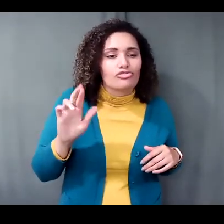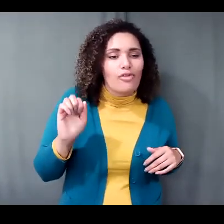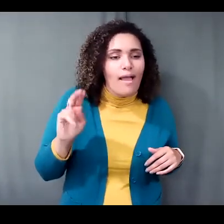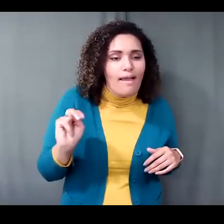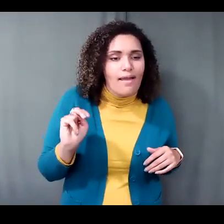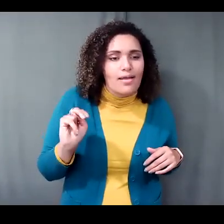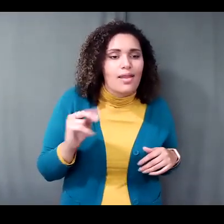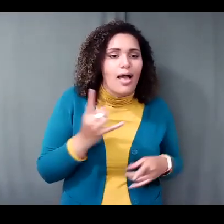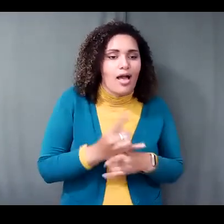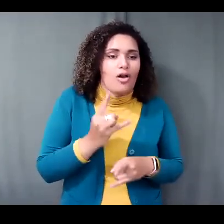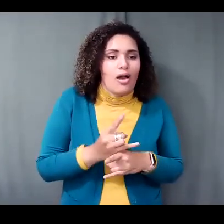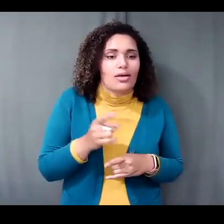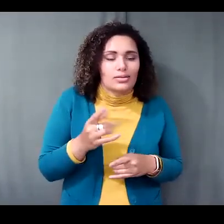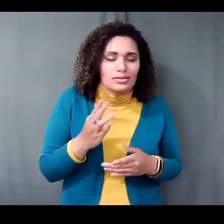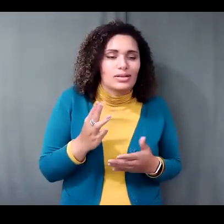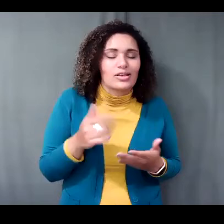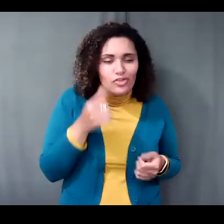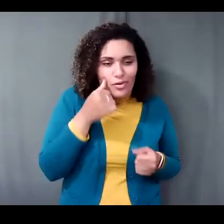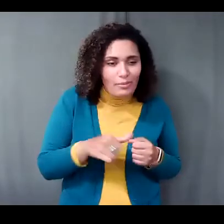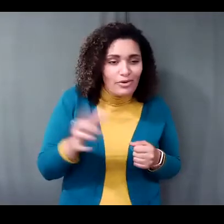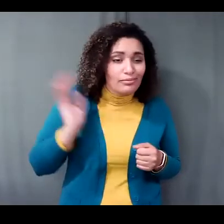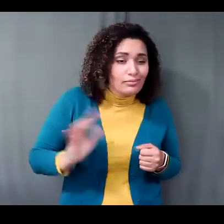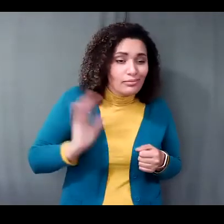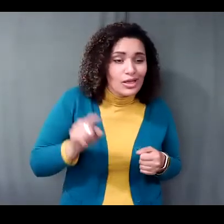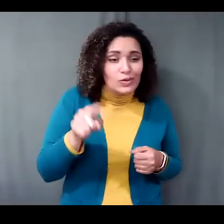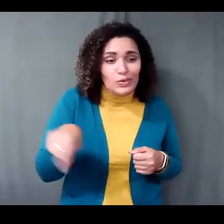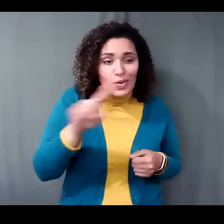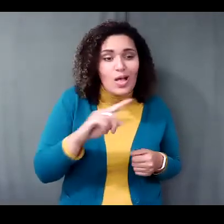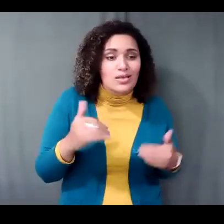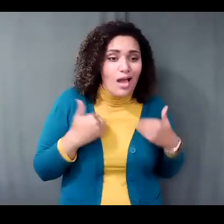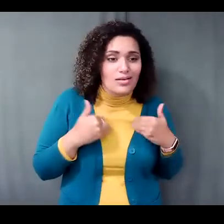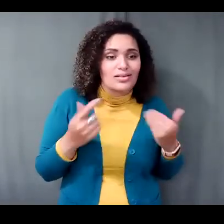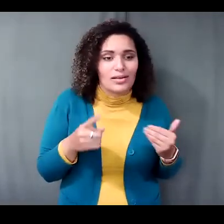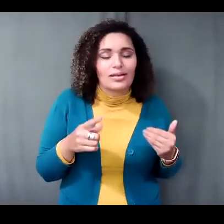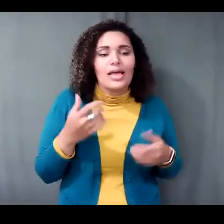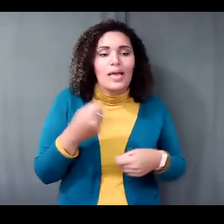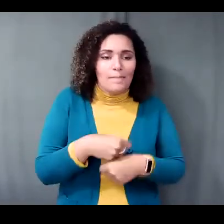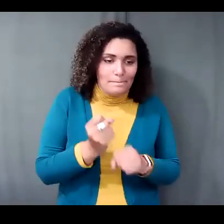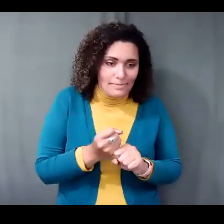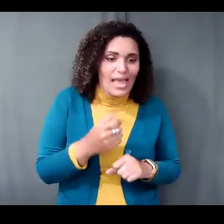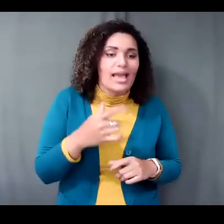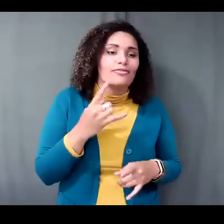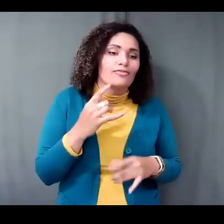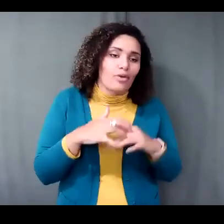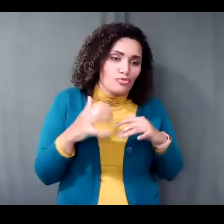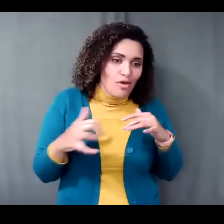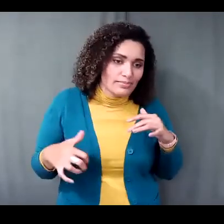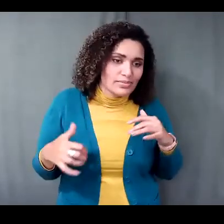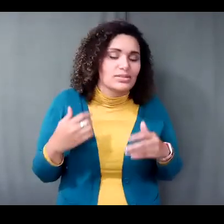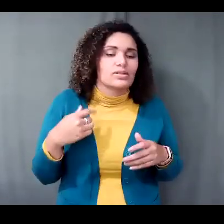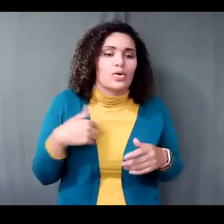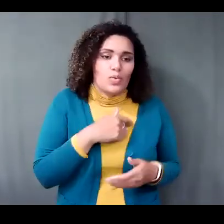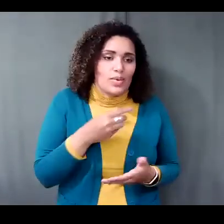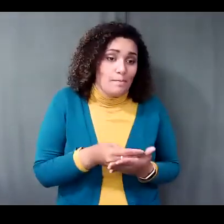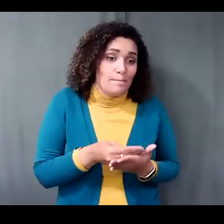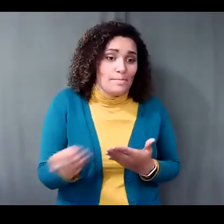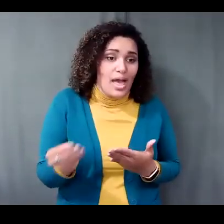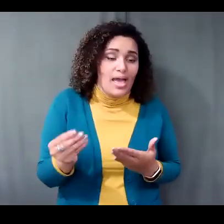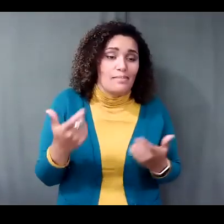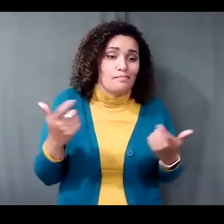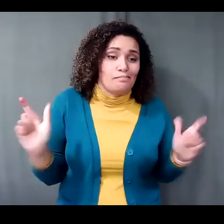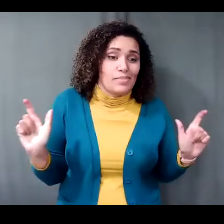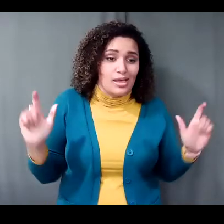time to bottle one, we don't necessarily just pull whatever's in the tank. We'll taste it. We might adjust the alcohol or the sugar, and then we'll use this kind of,